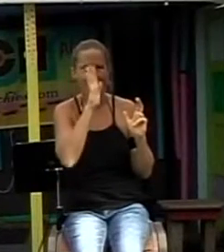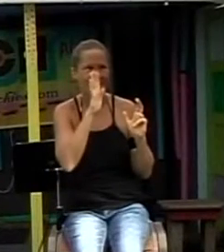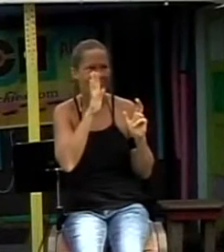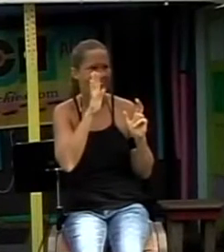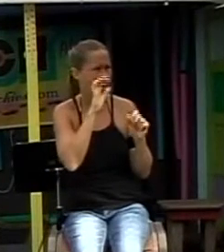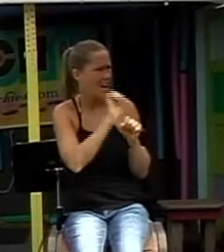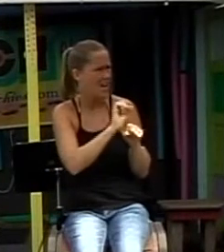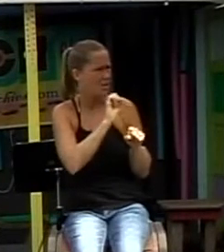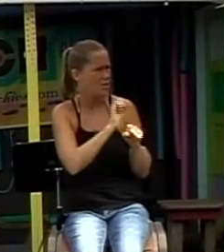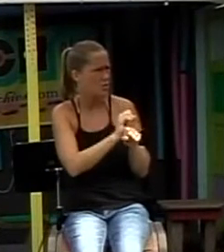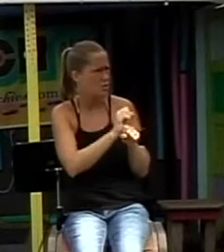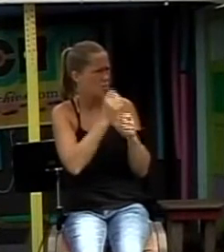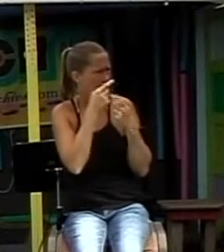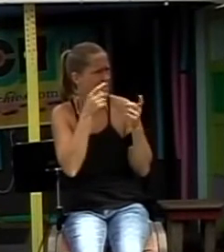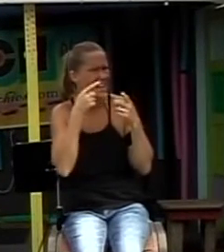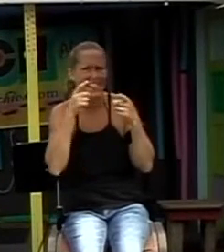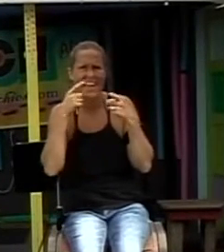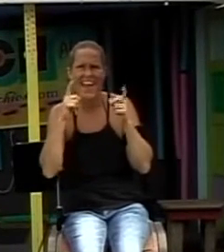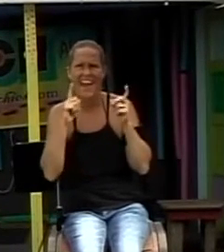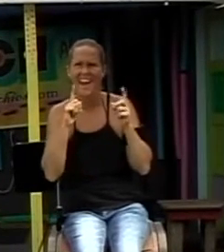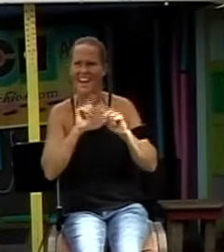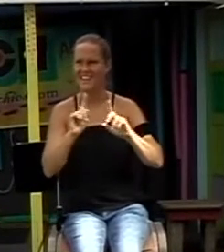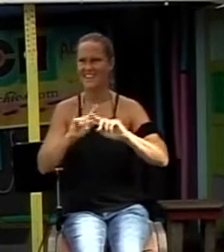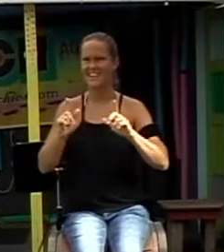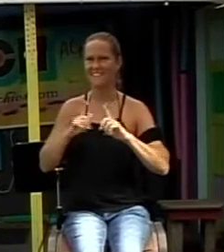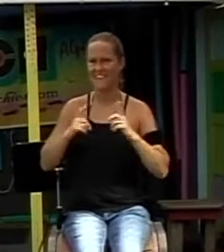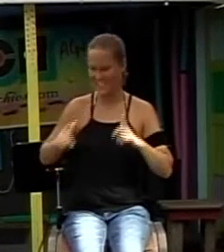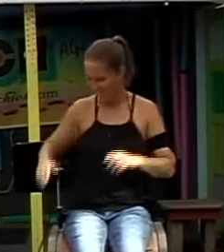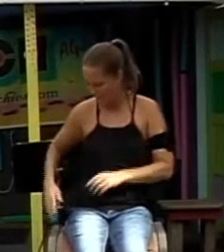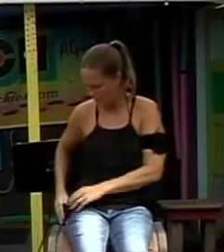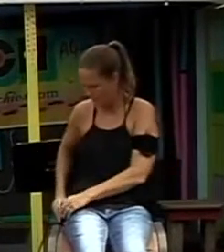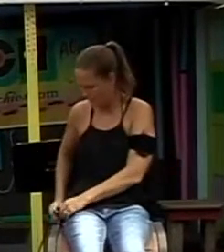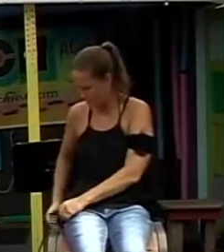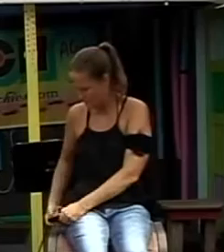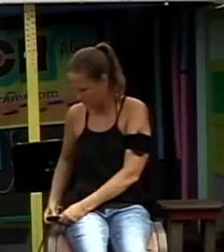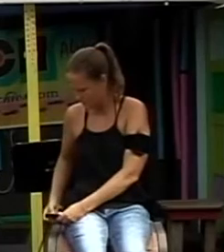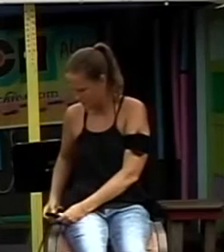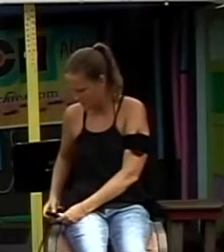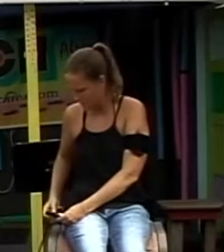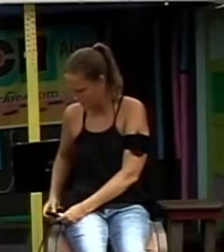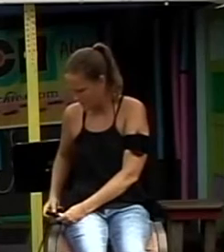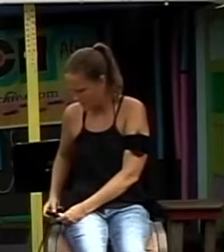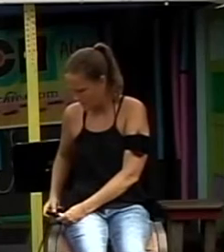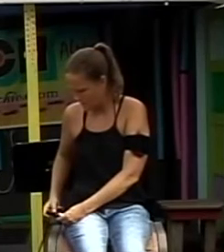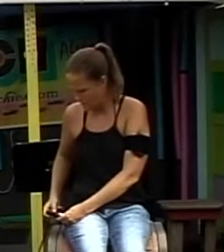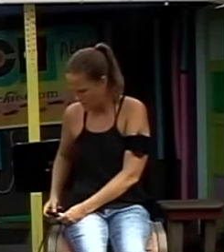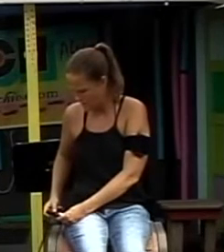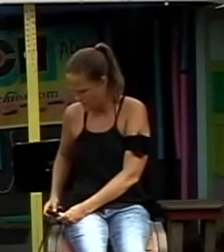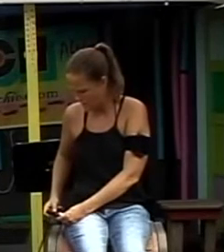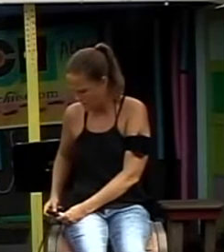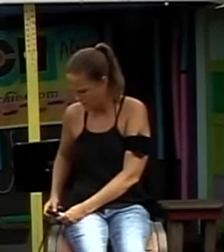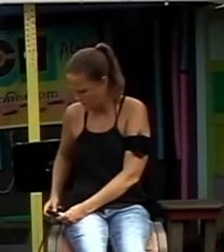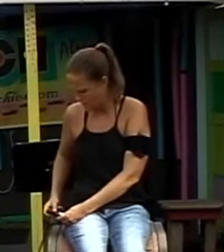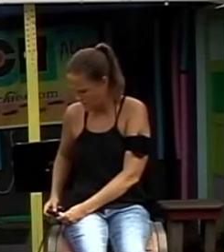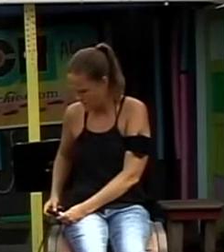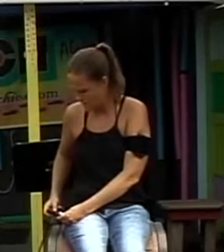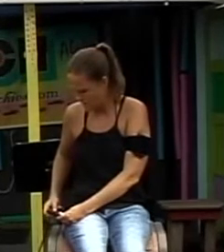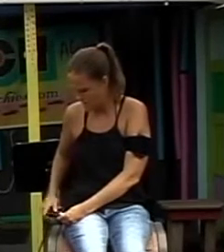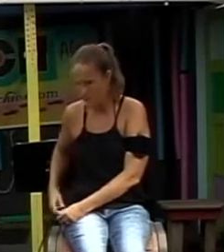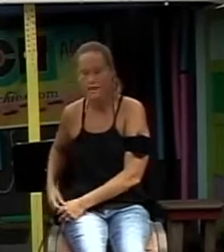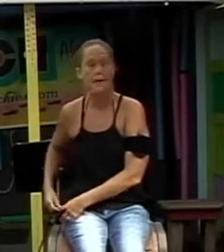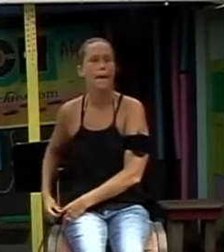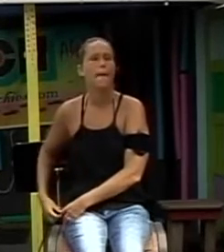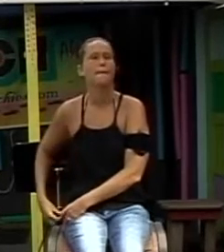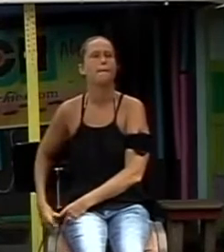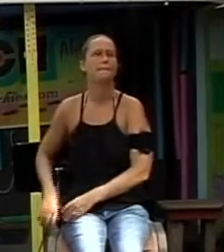We see what happens with us, and it happens all the time, and there's a lot of well-meaning programs and